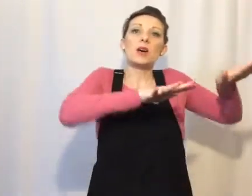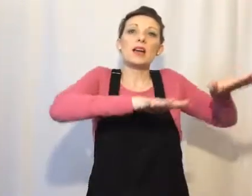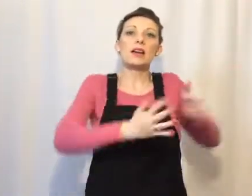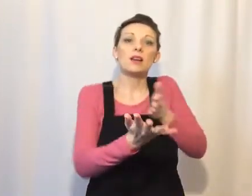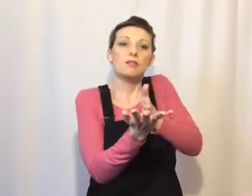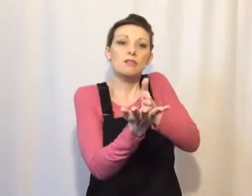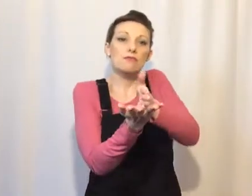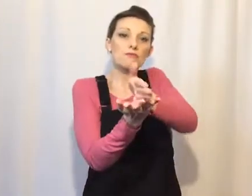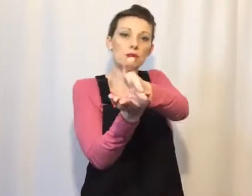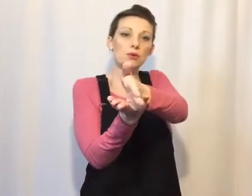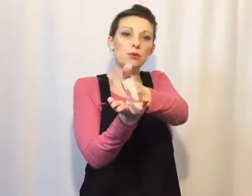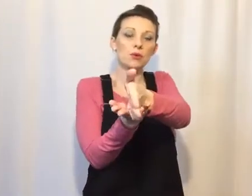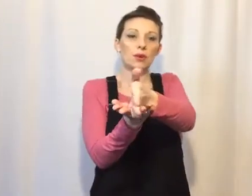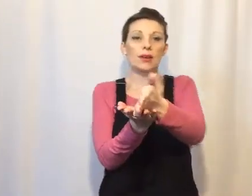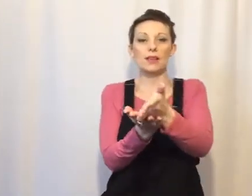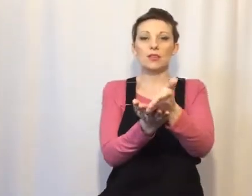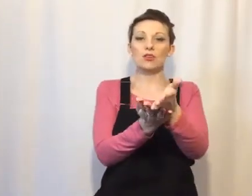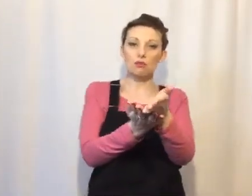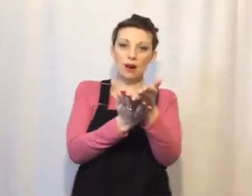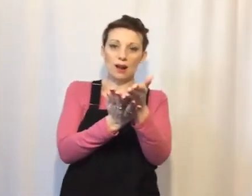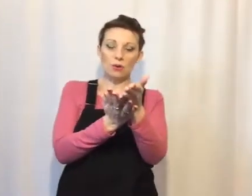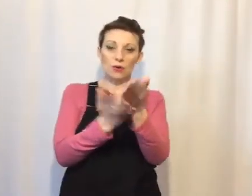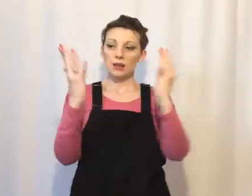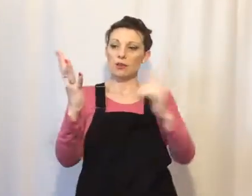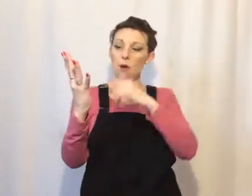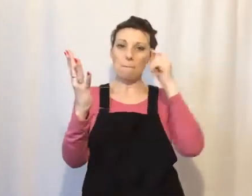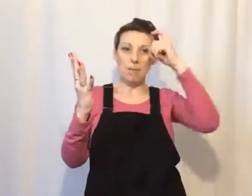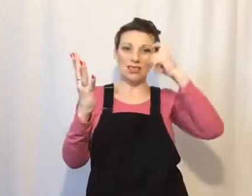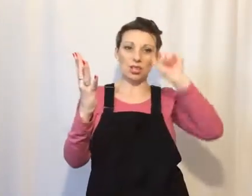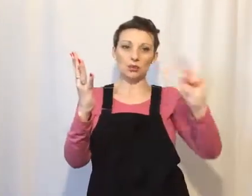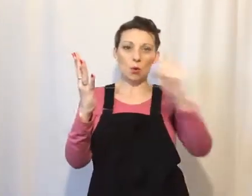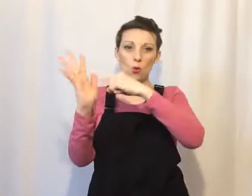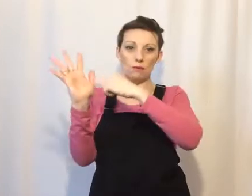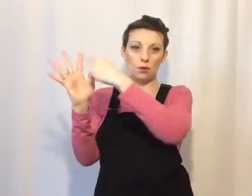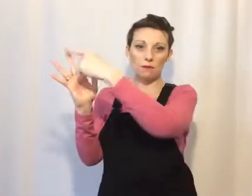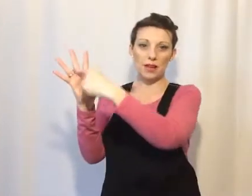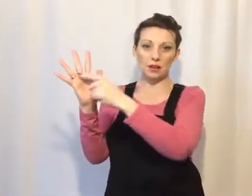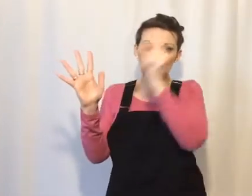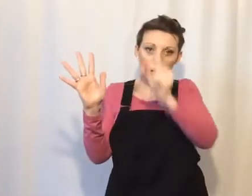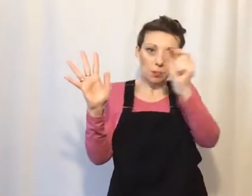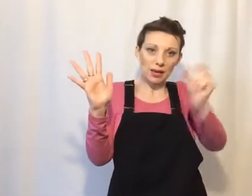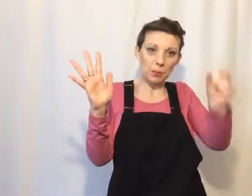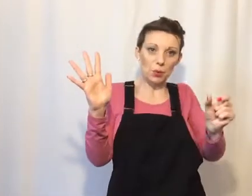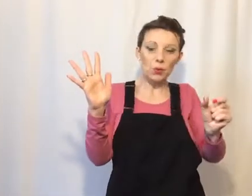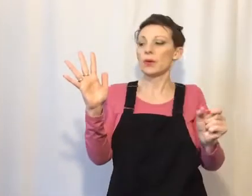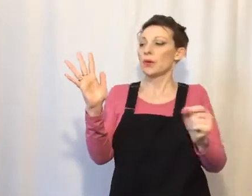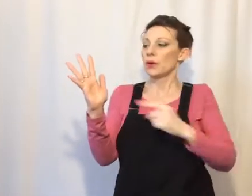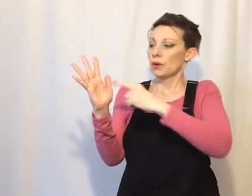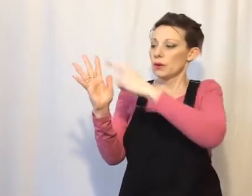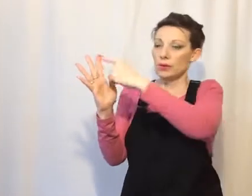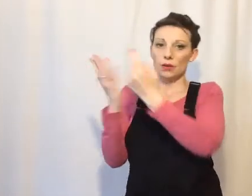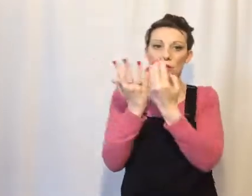sway through, and then the crowd, if you imagine all of your fingers are people, so you've got